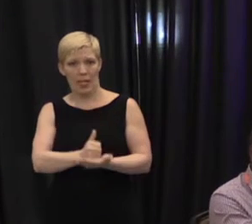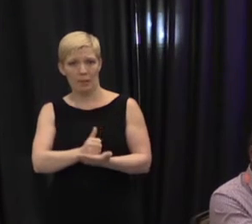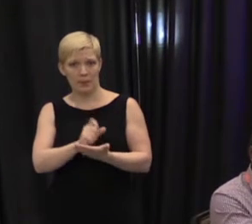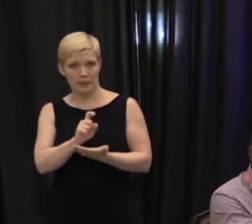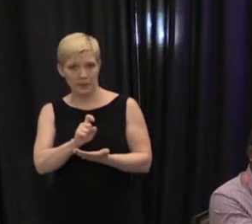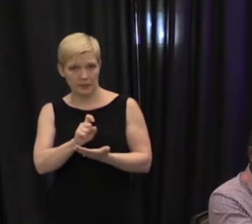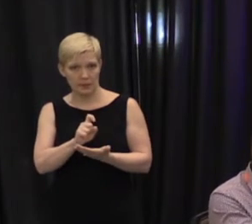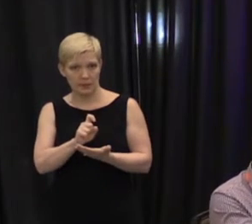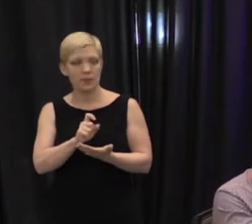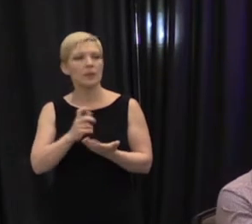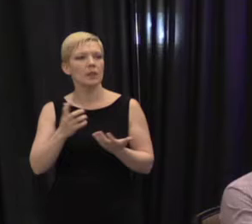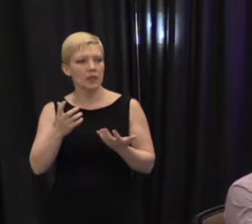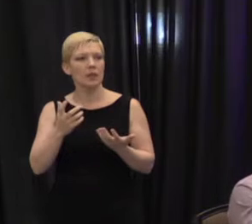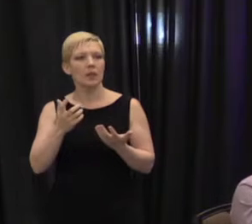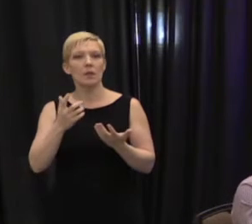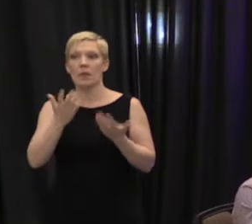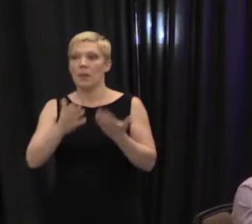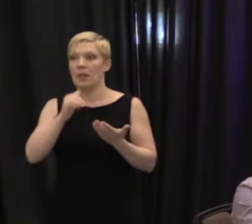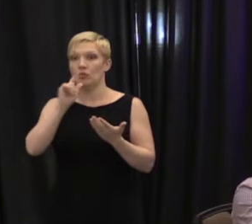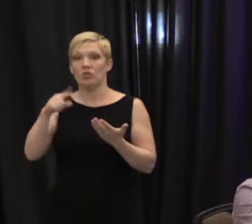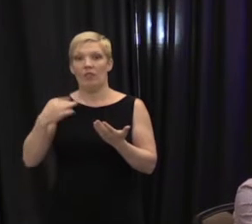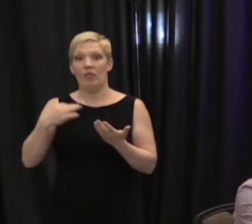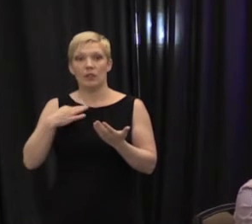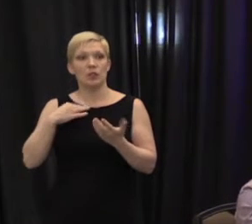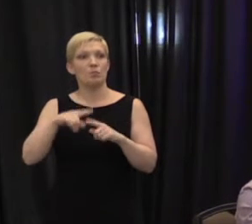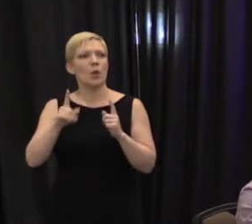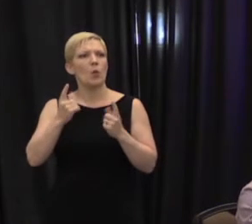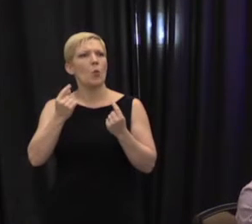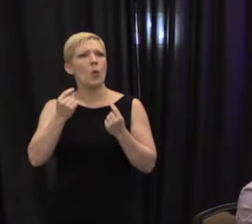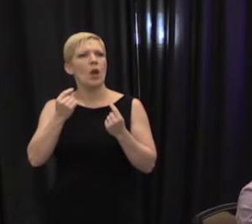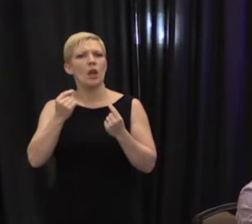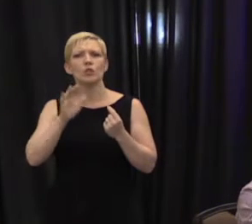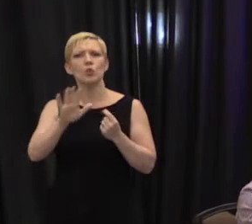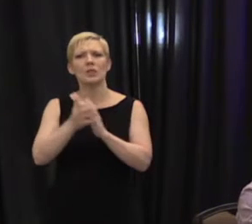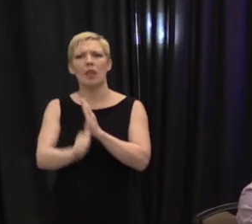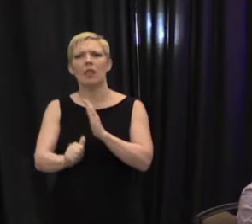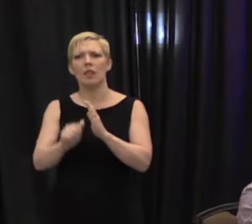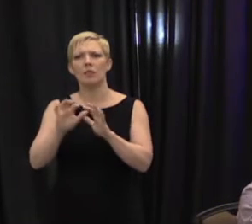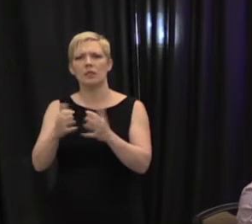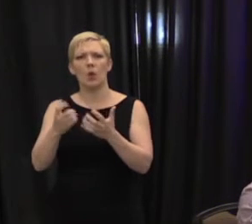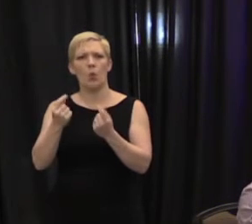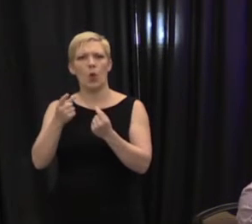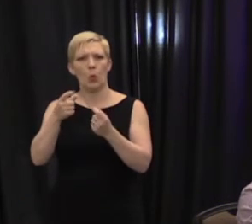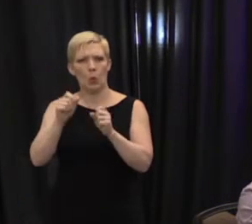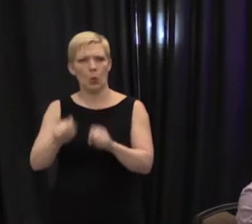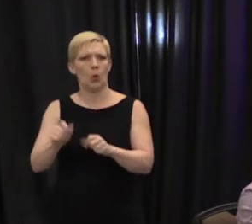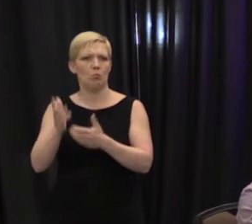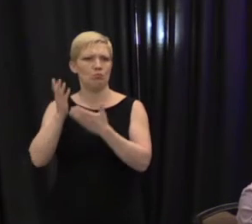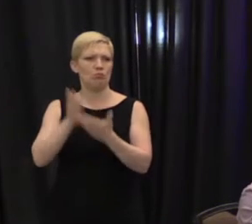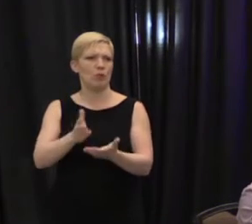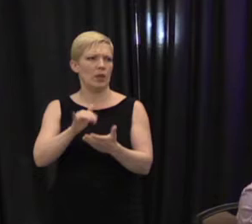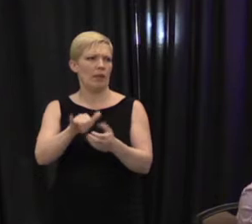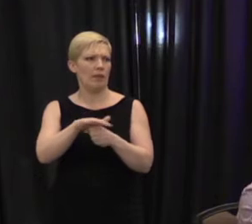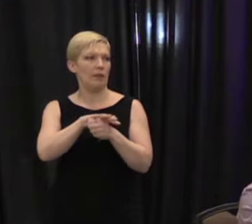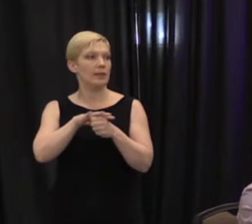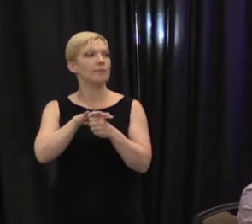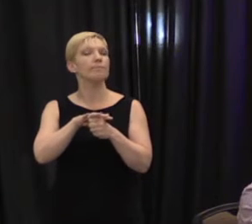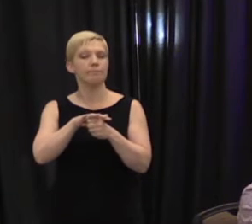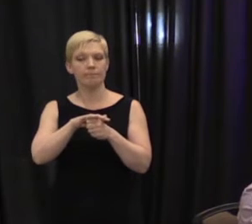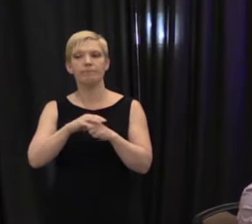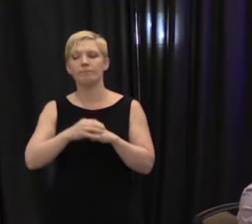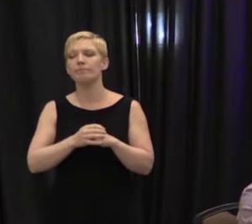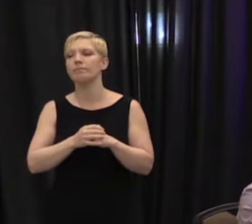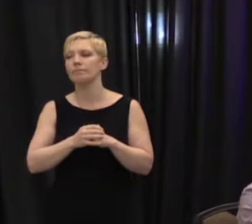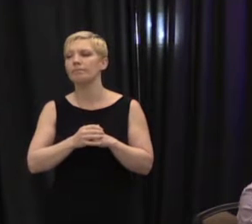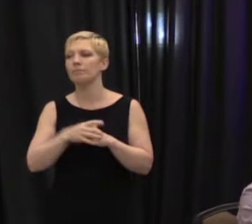not from like, this is what we need you to do, but it's like, what is your skill set and what do you think that you can be able to like bring into this movement as well?